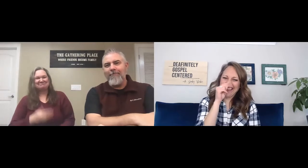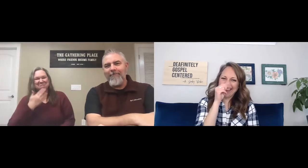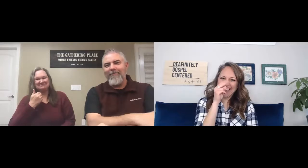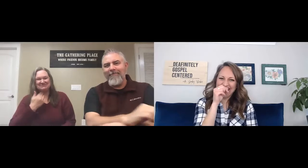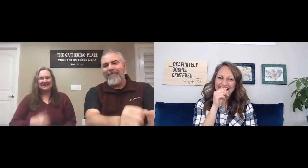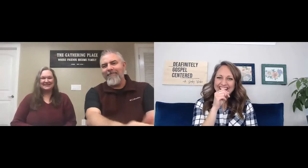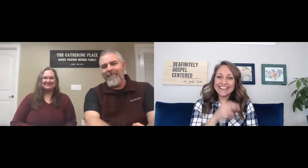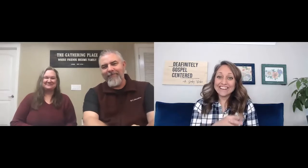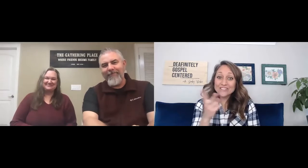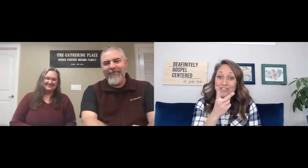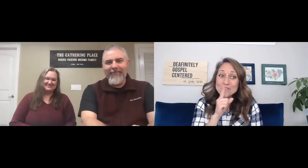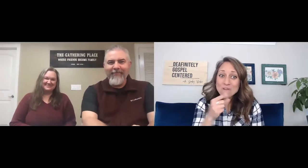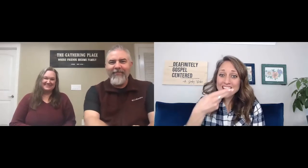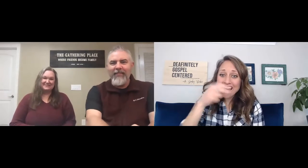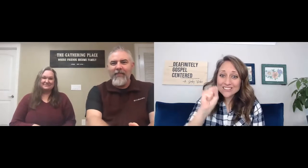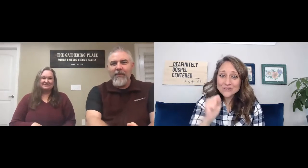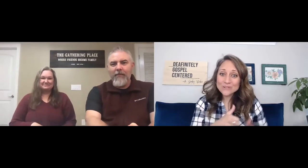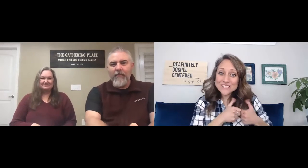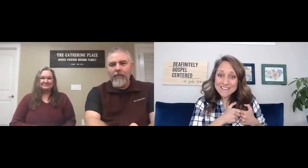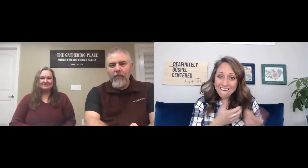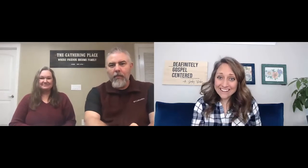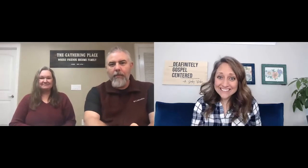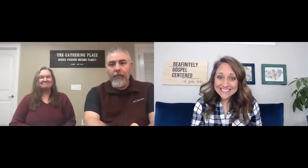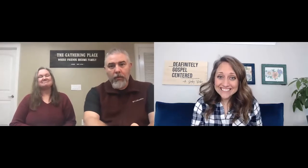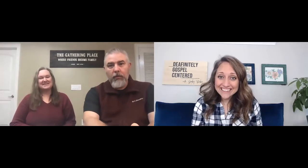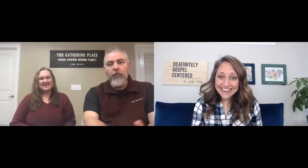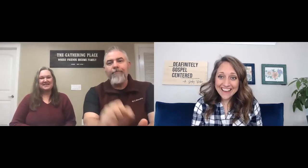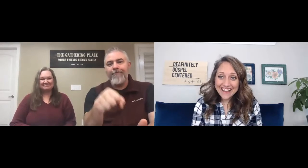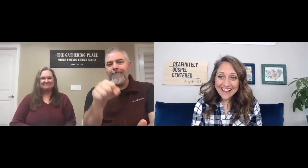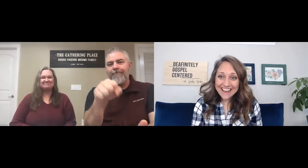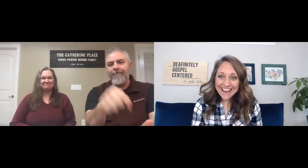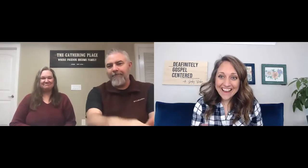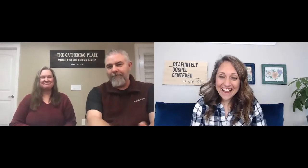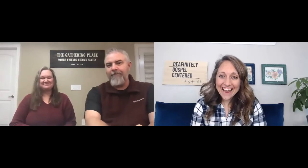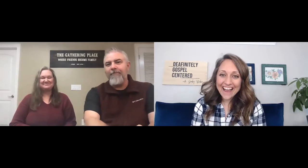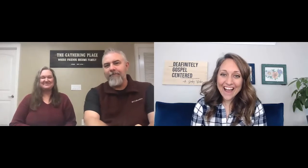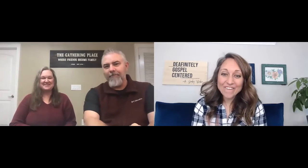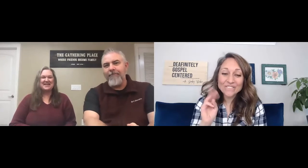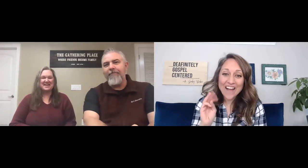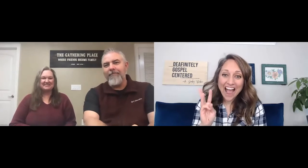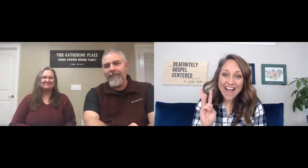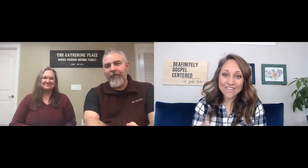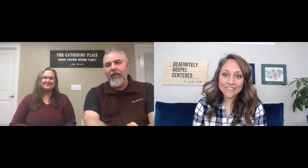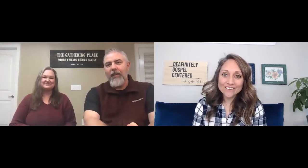Yeah, that's funny. So the two of you are high school yeah, we were high school sweethearts.